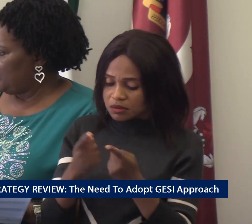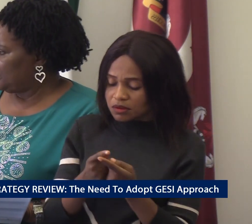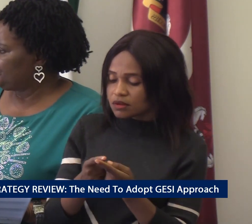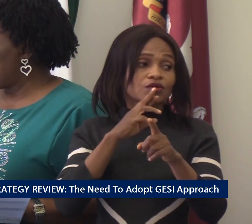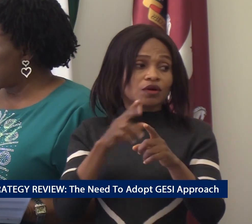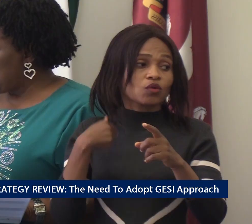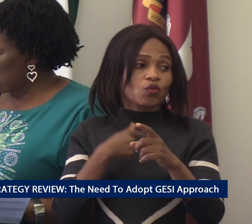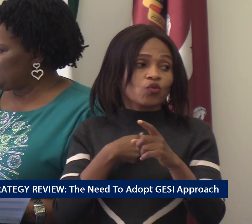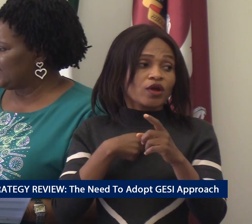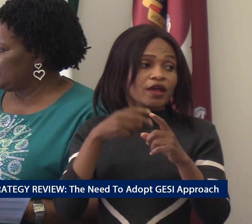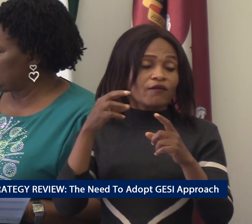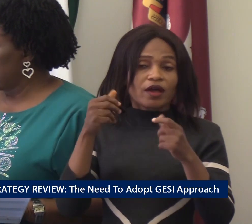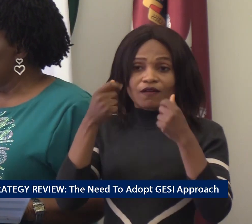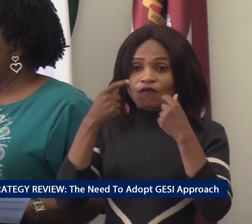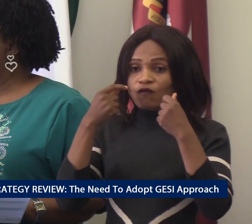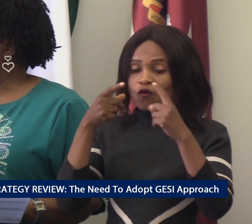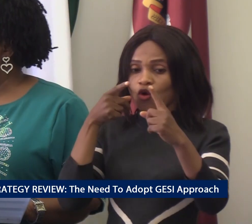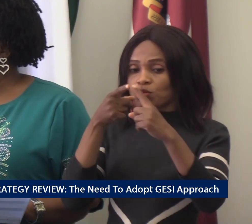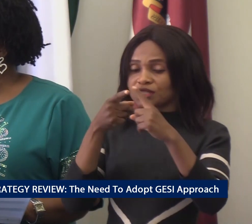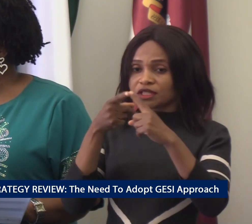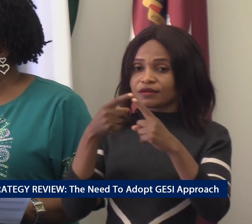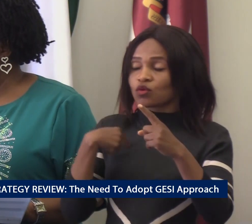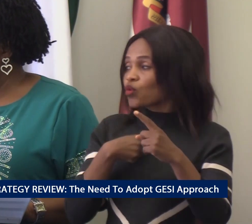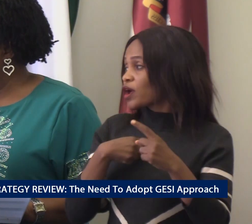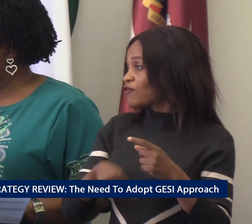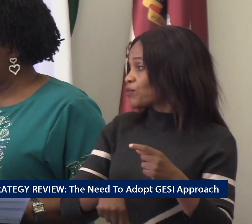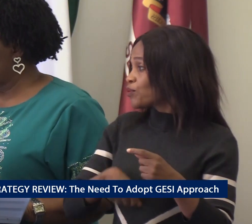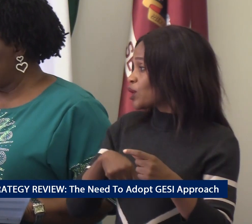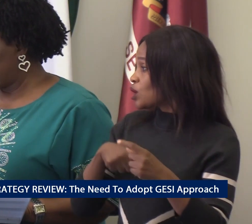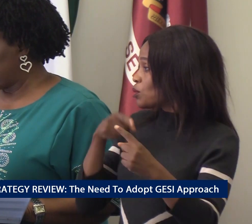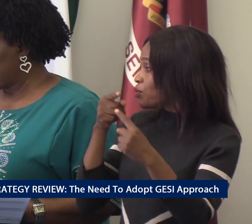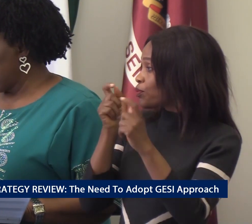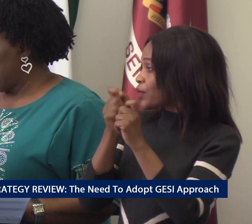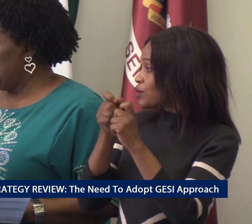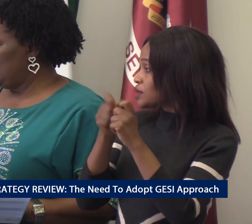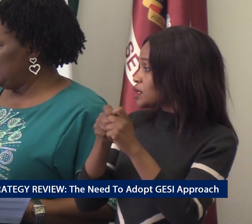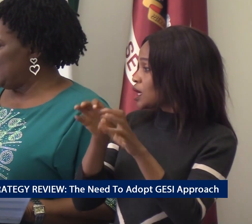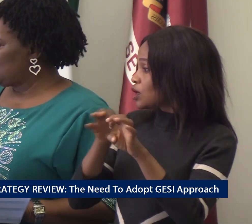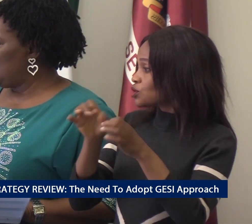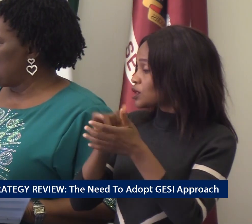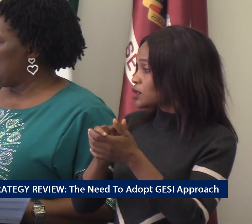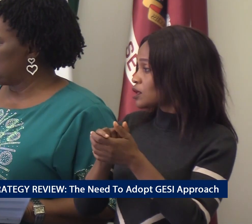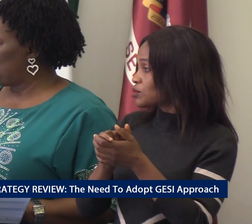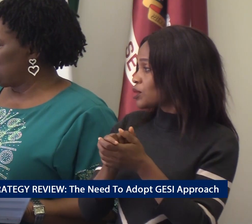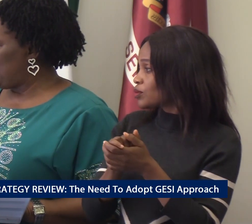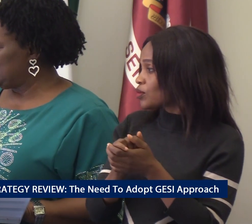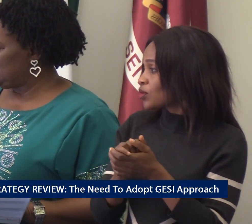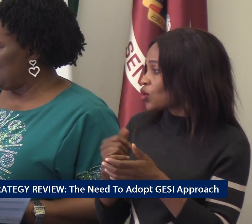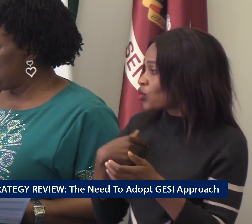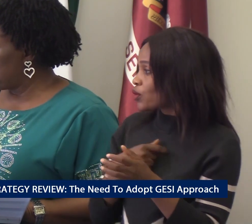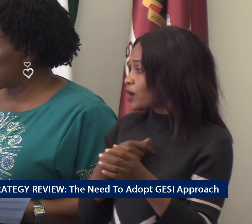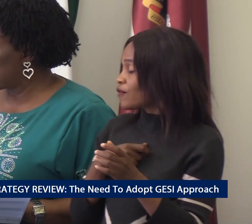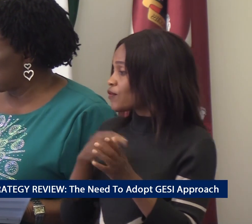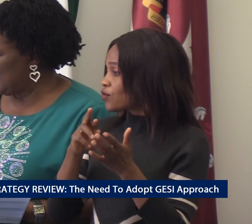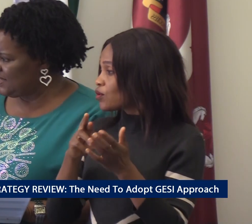young people. We have 5 objectives, and we have priority actions that have been proposed for those objectives. And then on the last column, we have responsible parties. I